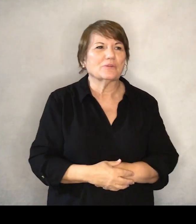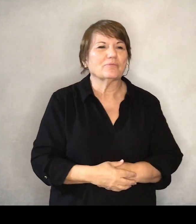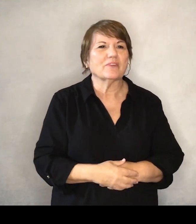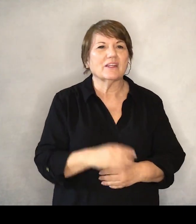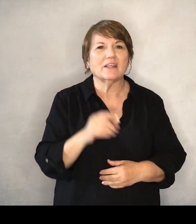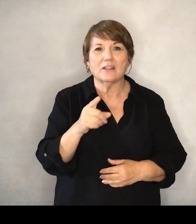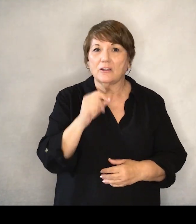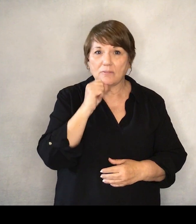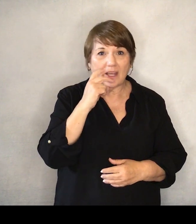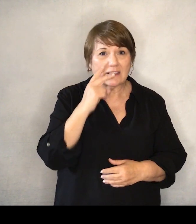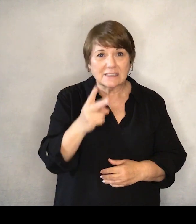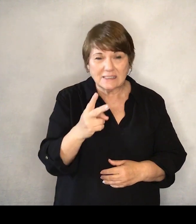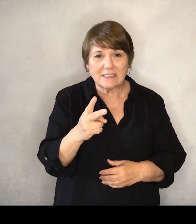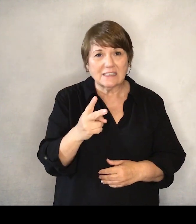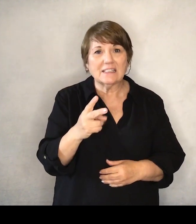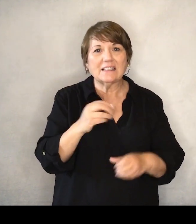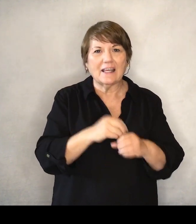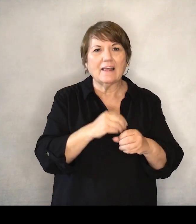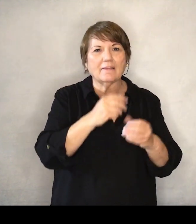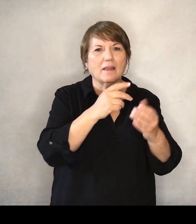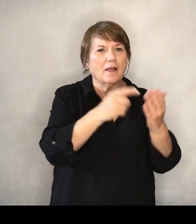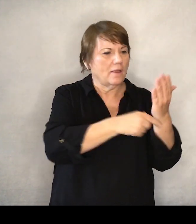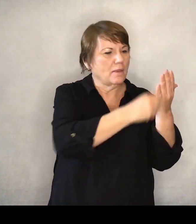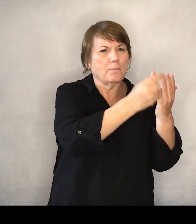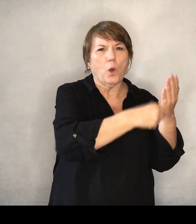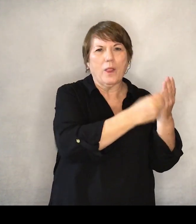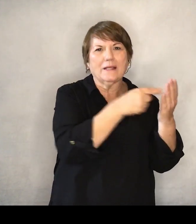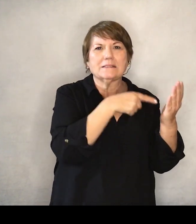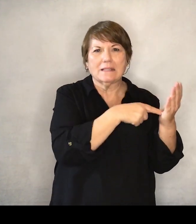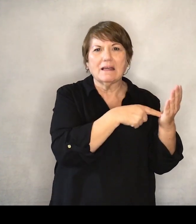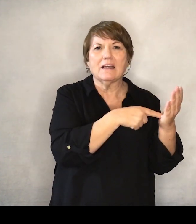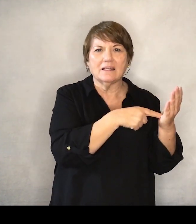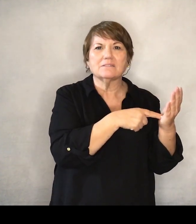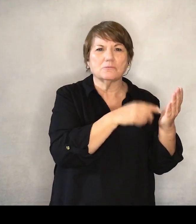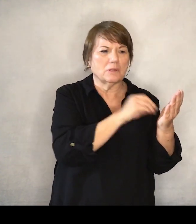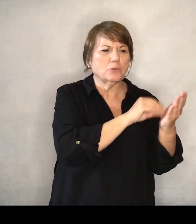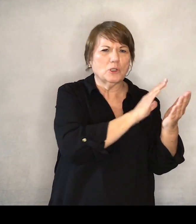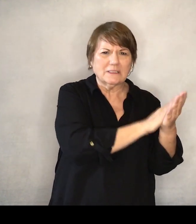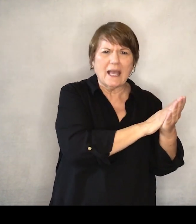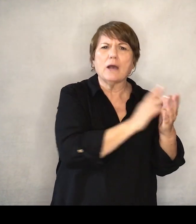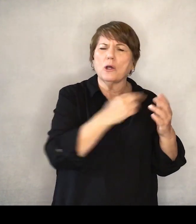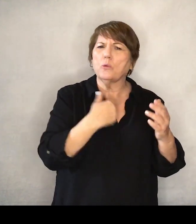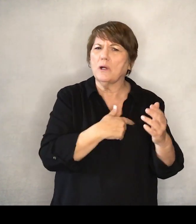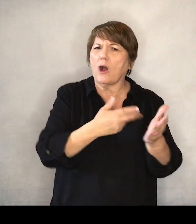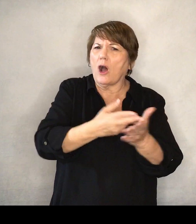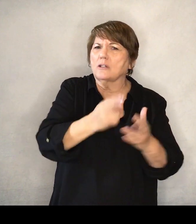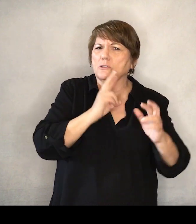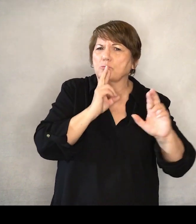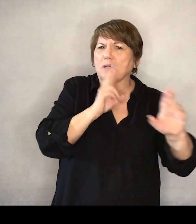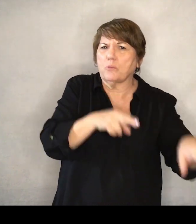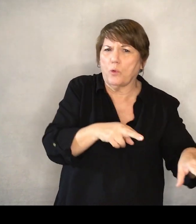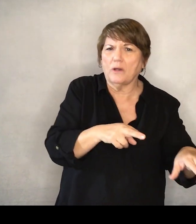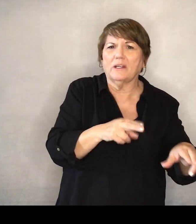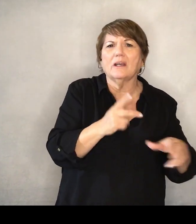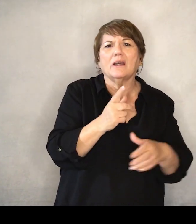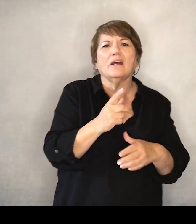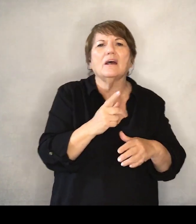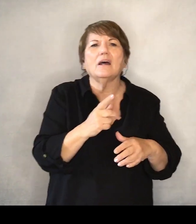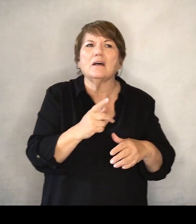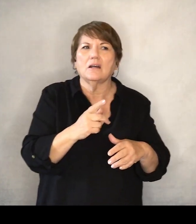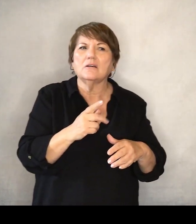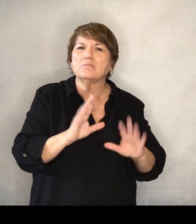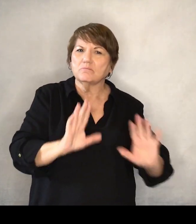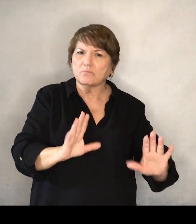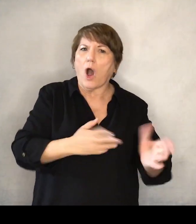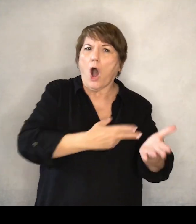So if you haven't seen the updates in the bulletin, it's intentional, it's not a miss. But if you have questions in the meantime, one of our objectives is